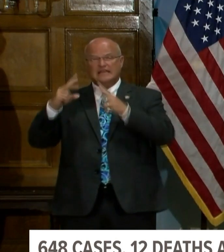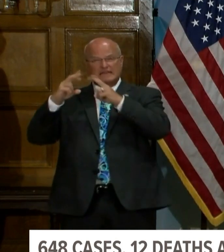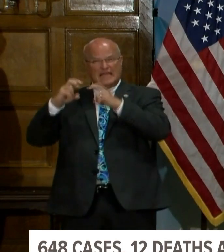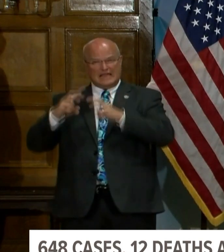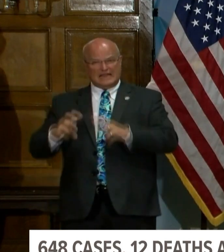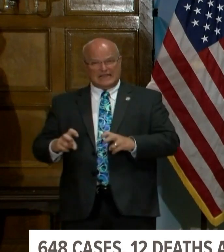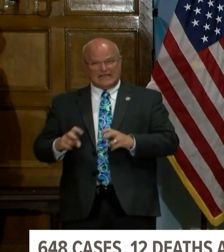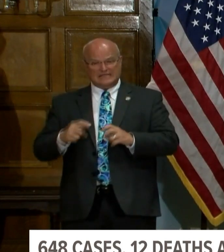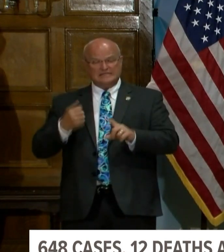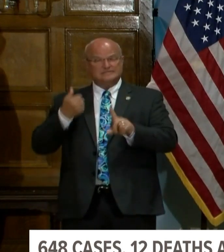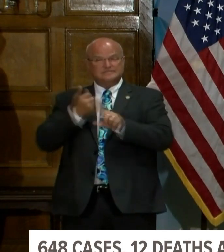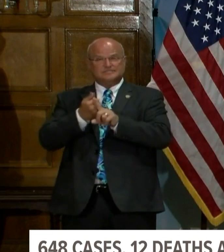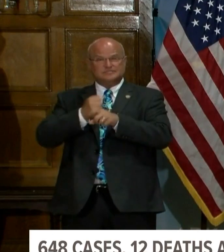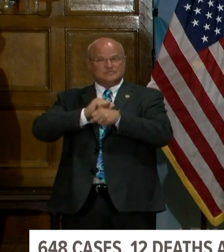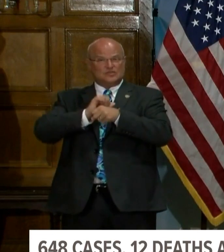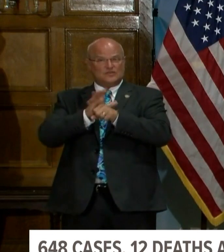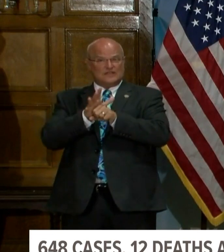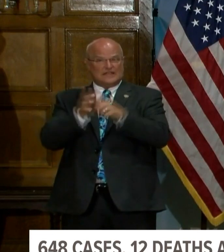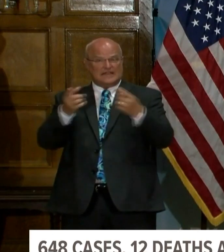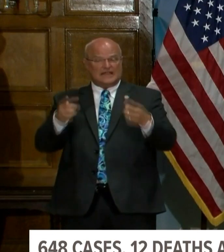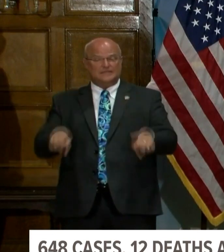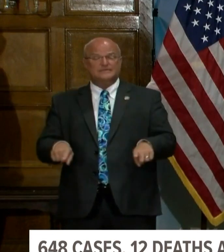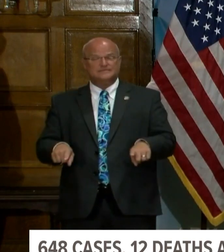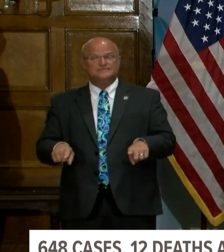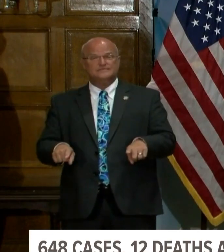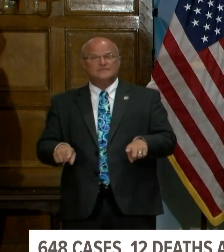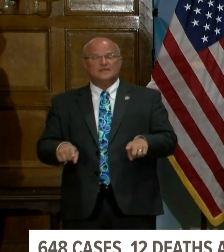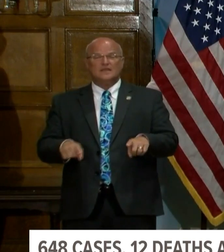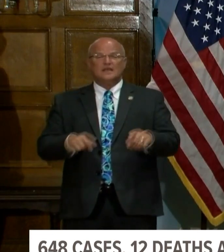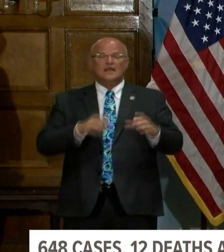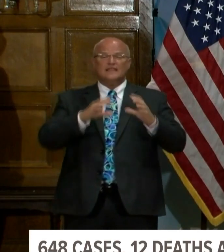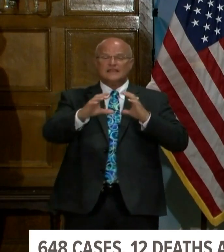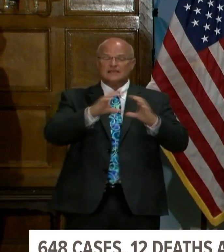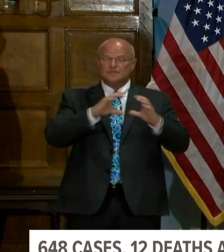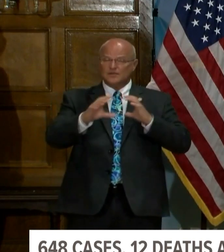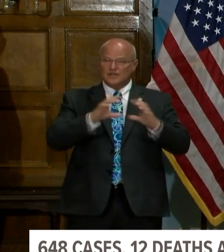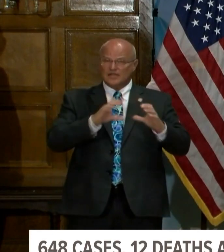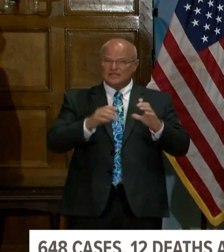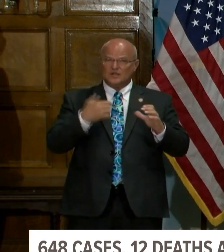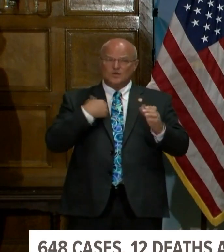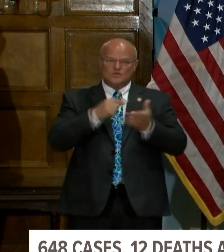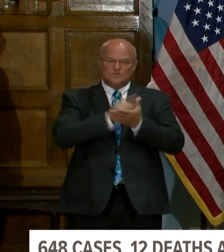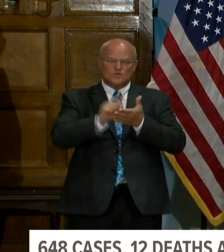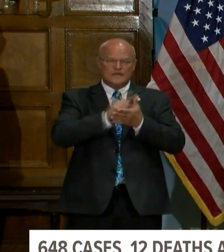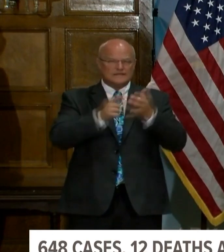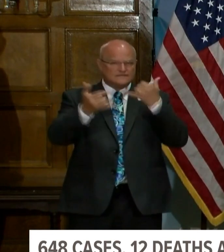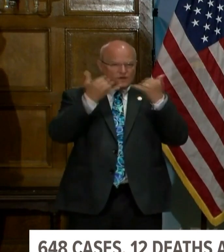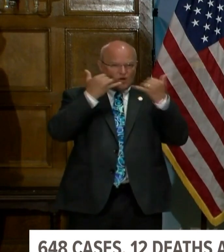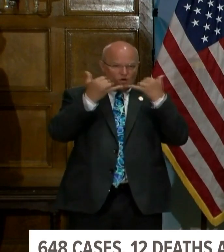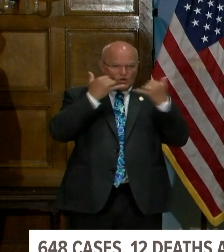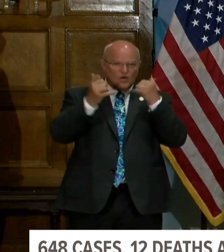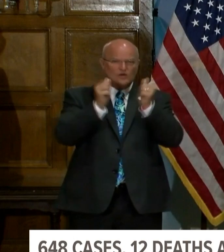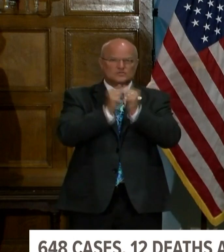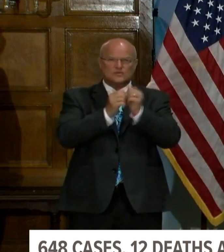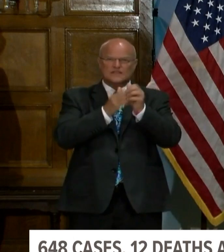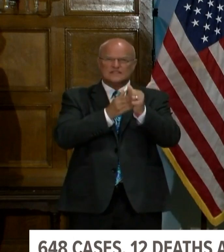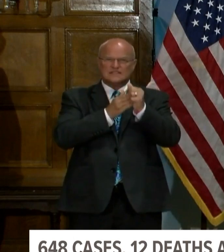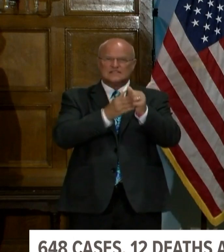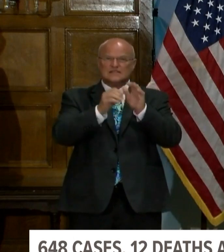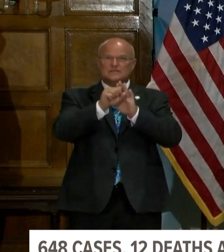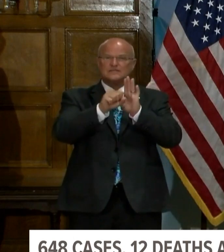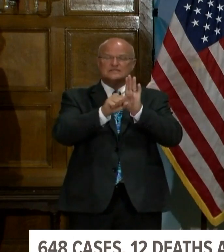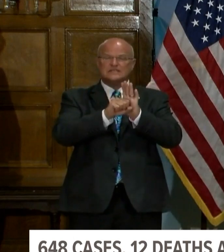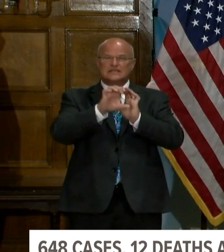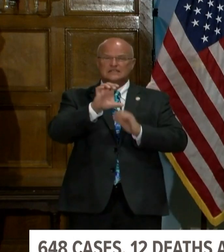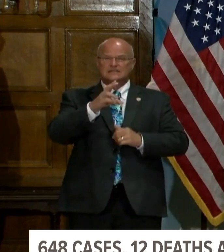the onset of the COVID-19 pandemic. On the communication side, we've done weekly phone calls with the leadership of the State